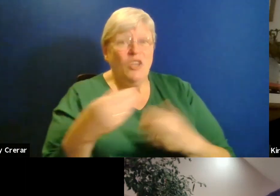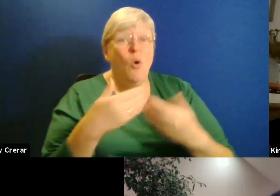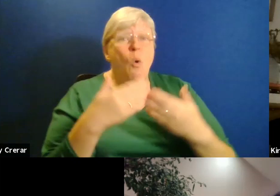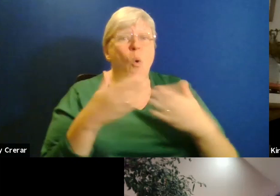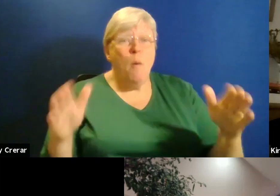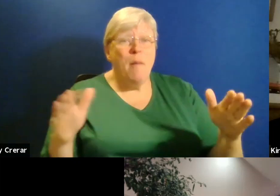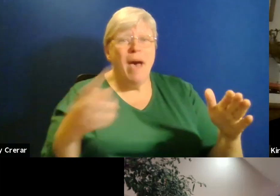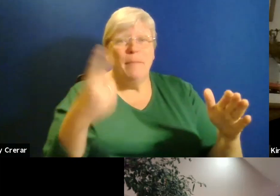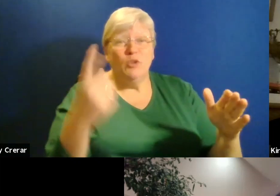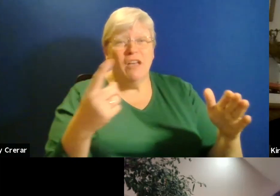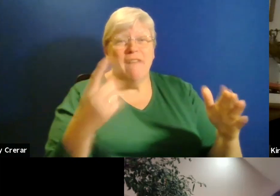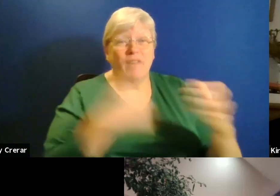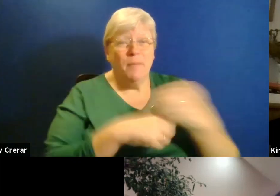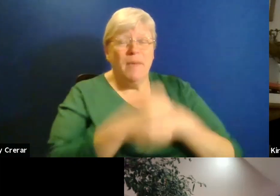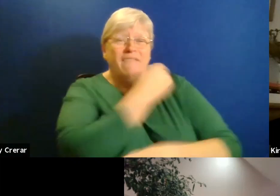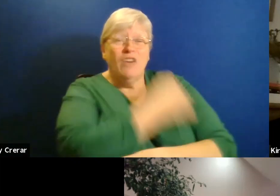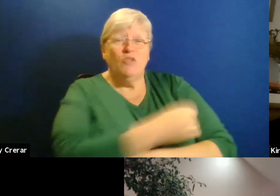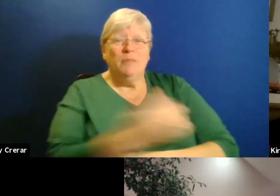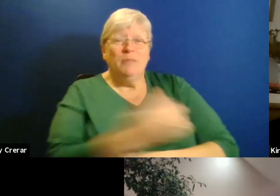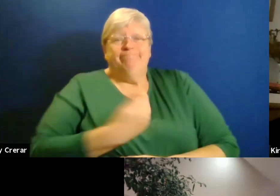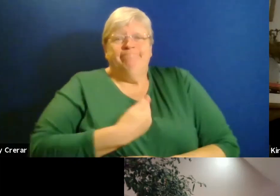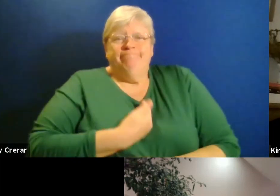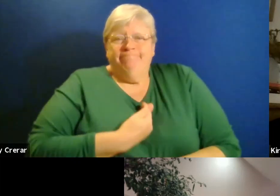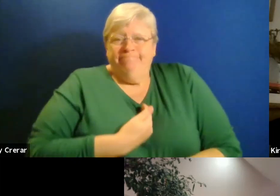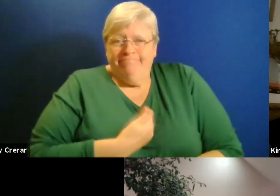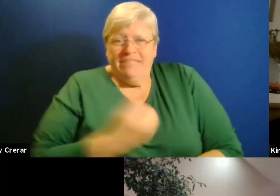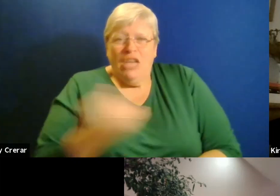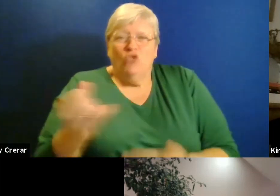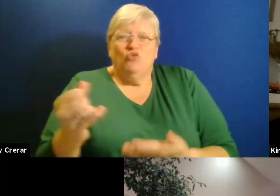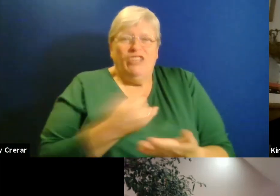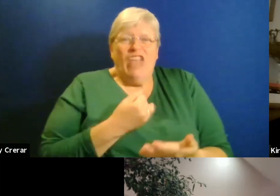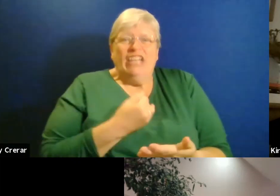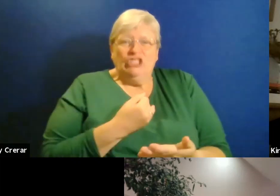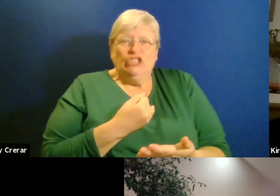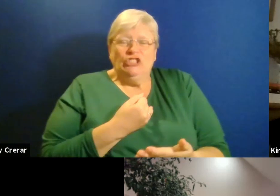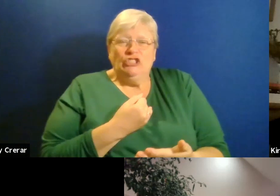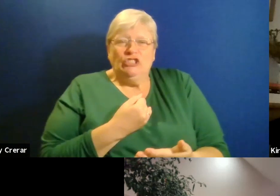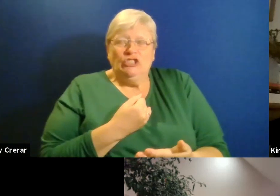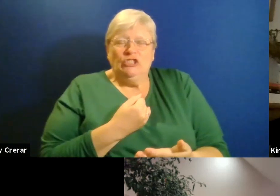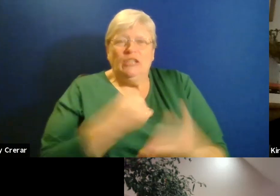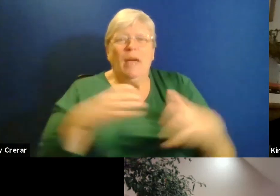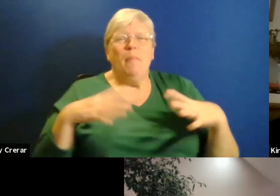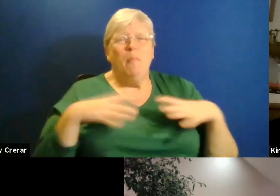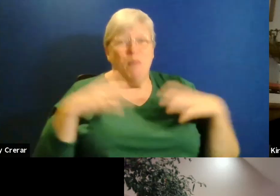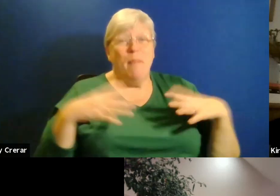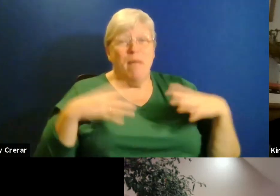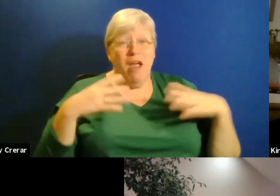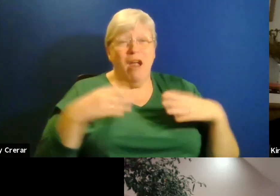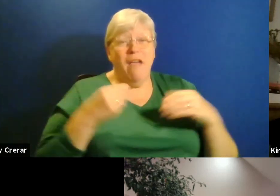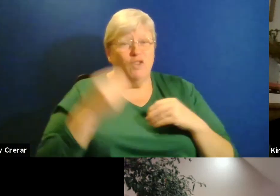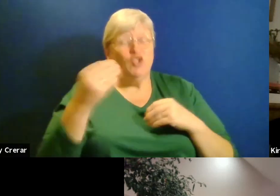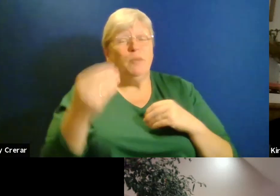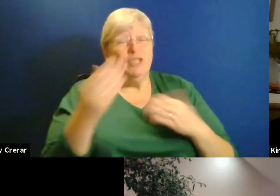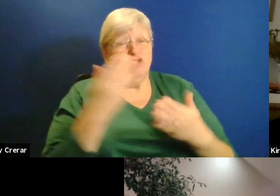to the vulnerability of the wound of a rejection. So although preparing for a submission is really